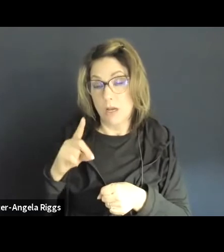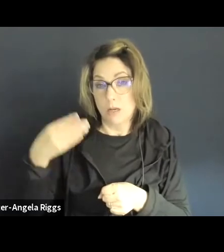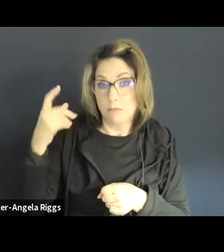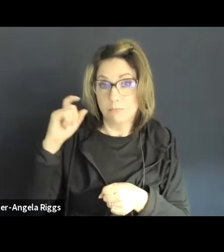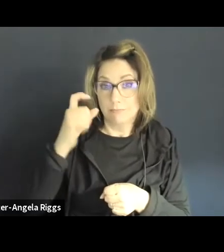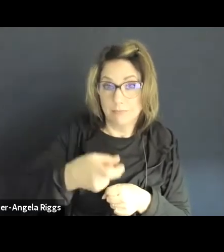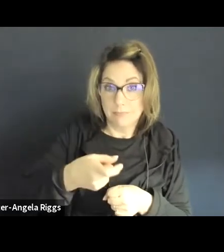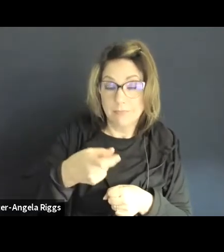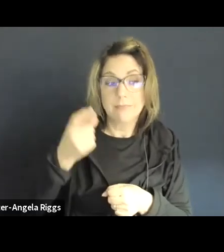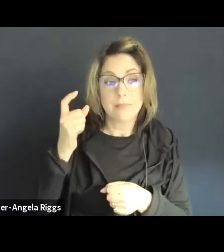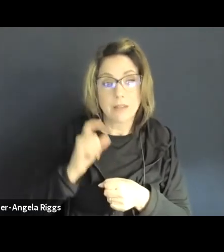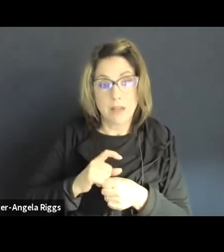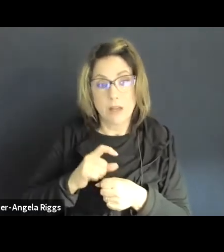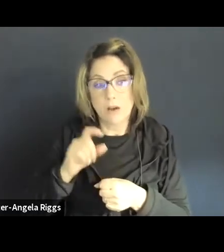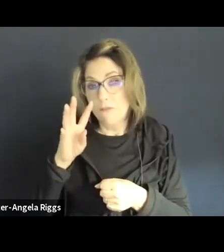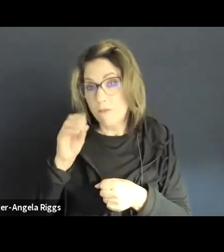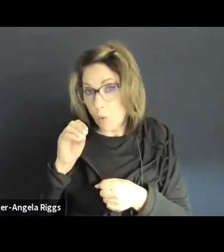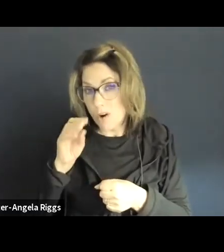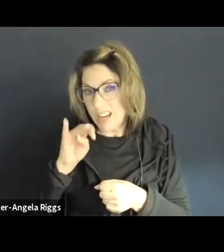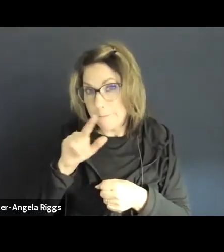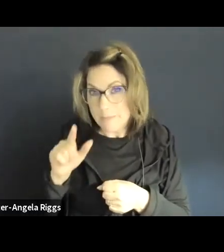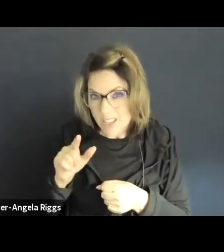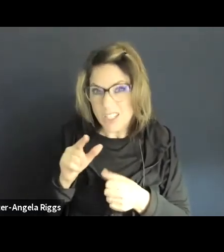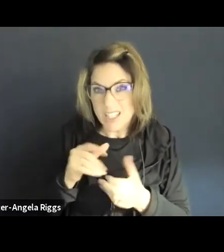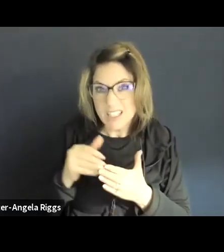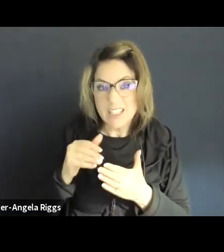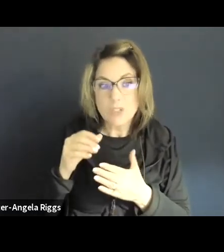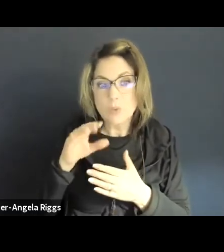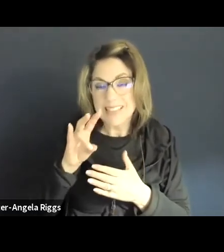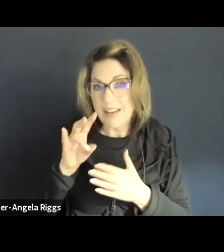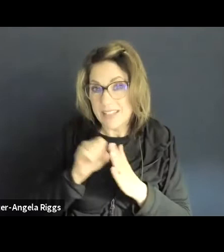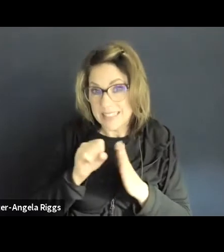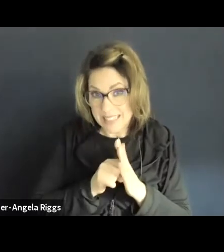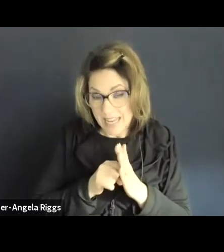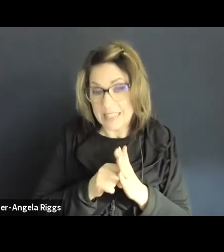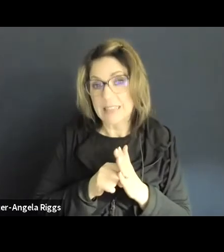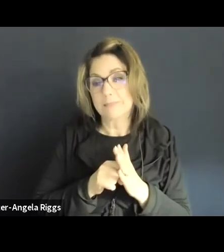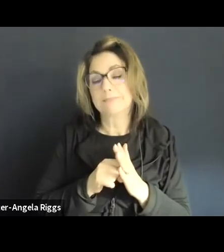round of about 40 million to 7 states. Next slide, please.